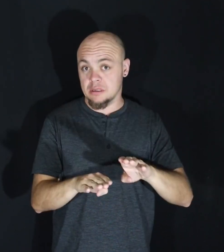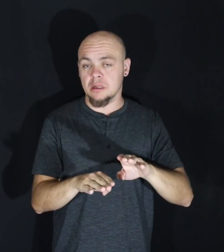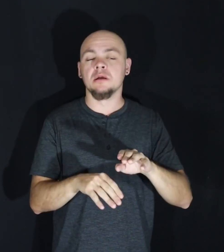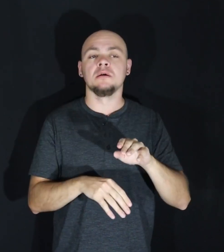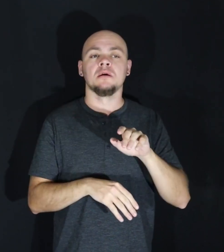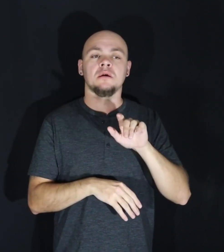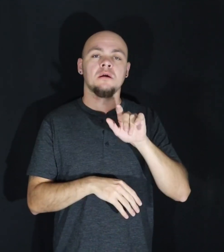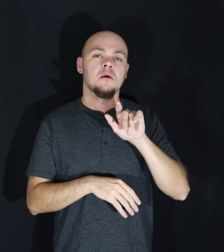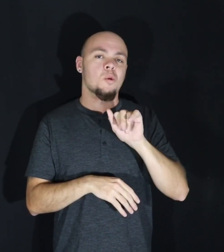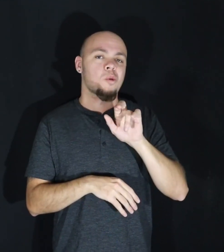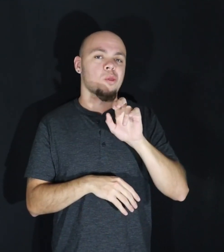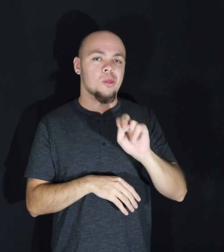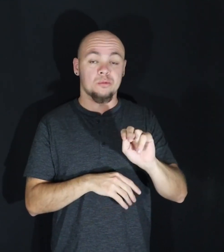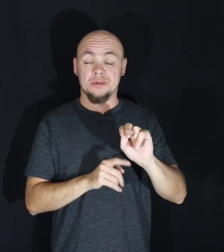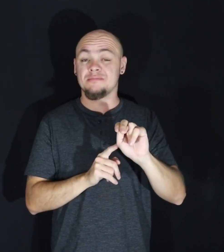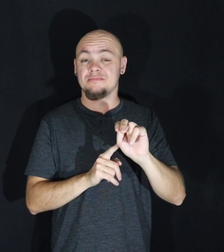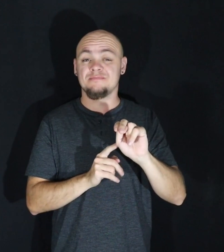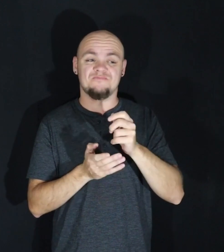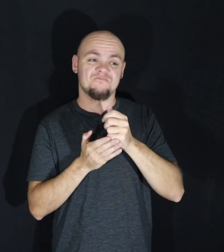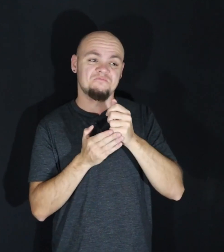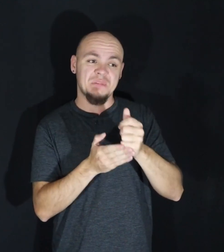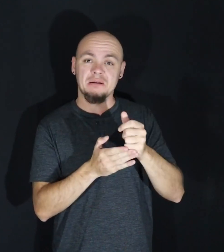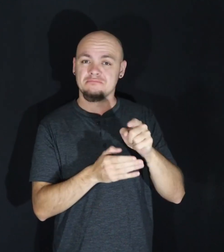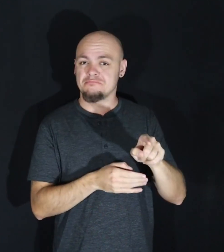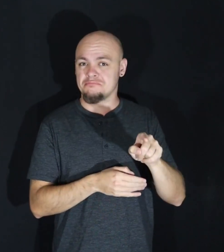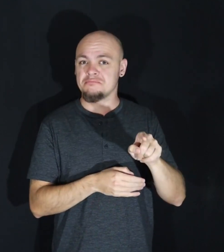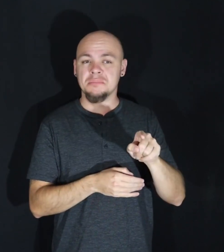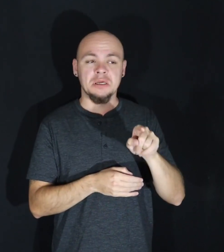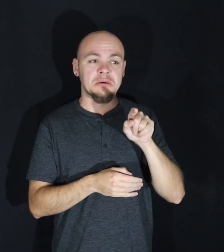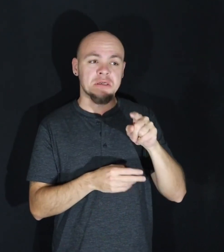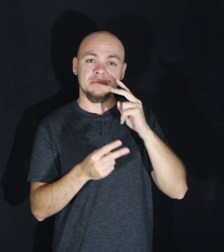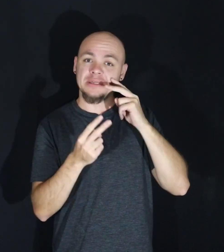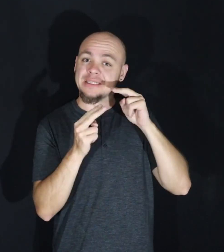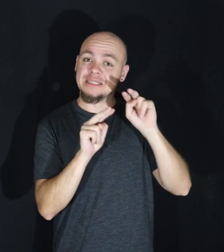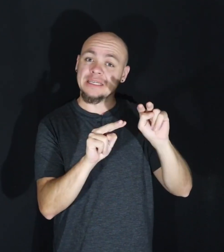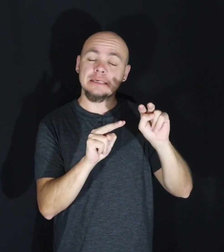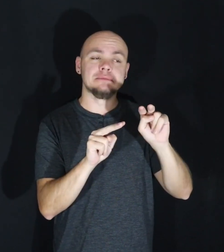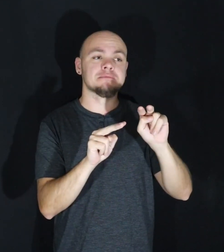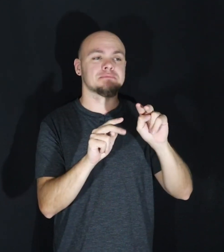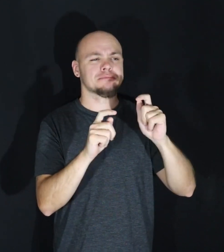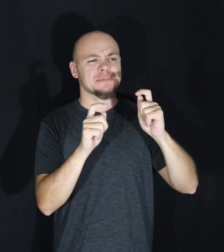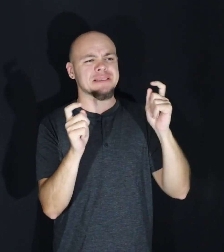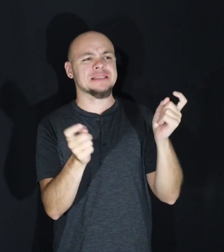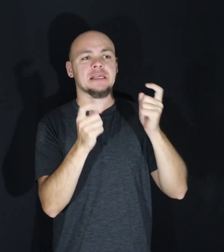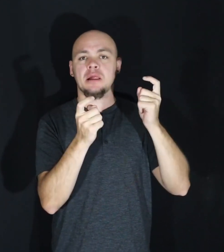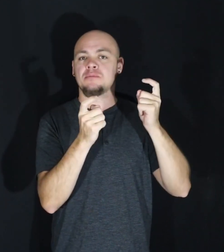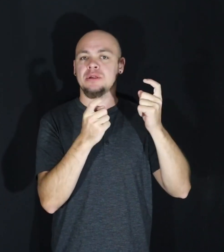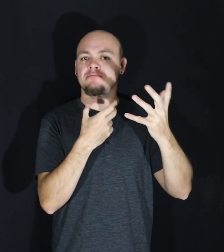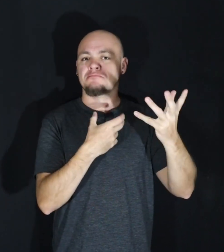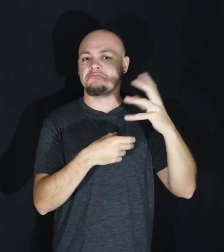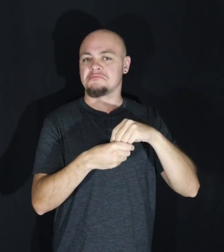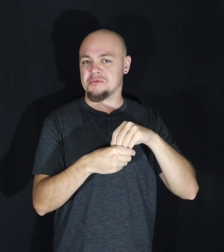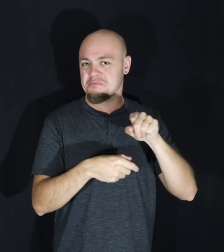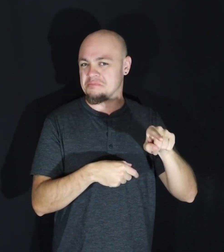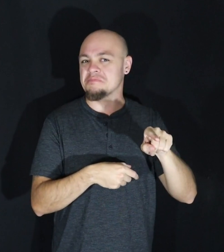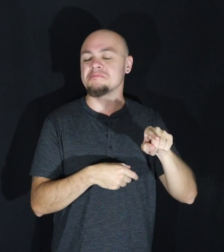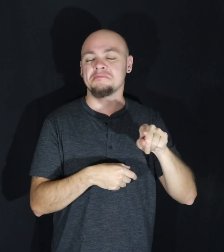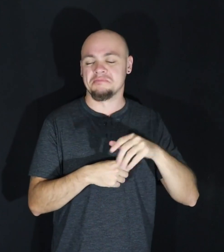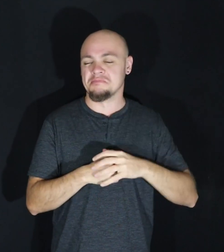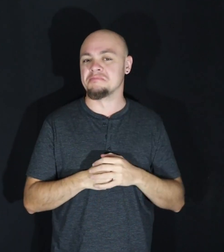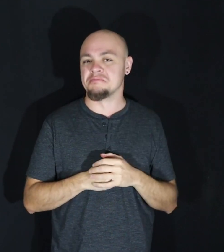Lauren really helped Caleb to be seen, celebrated, and included.